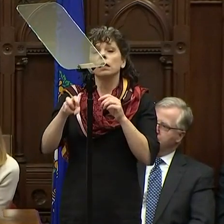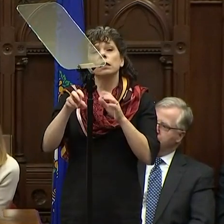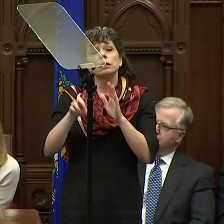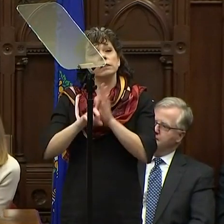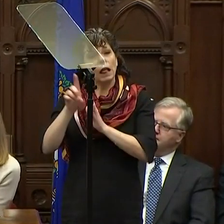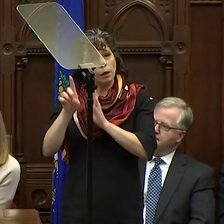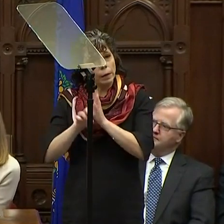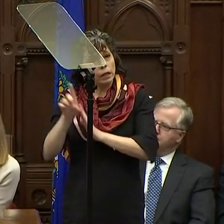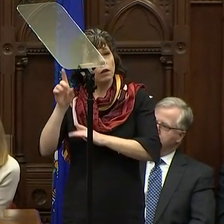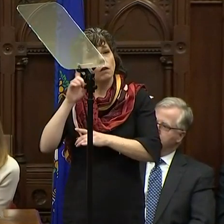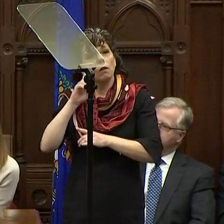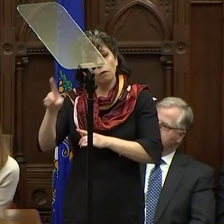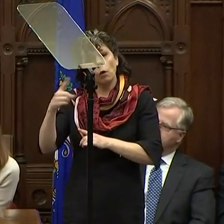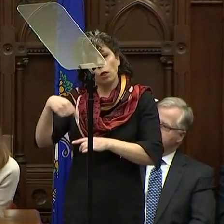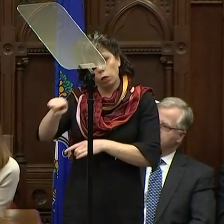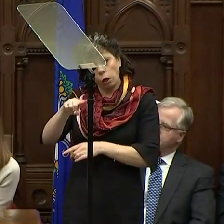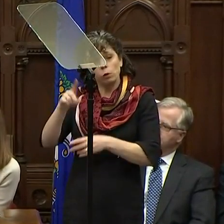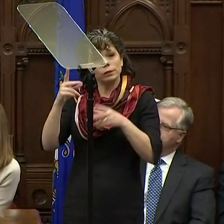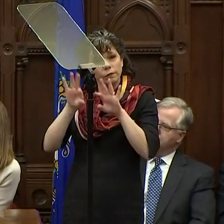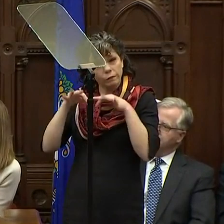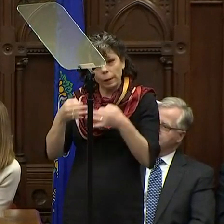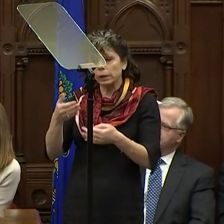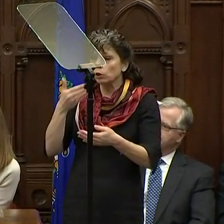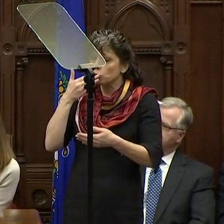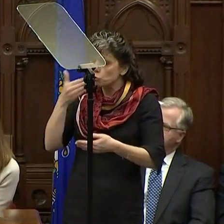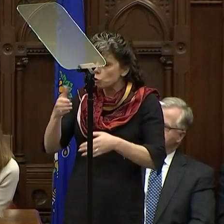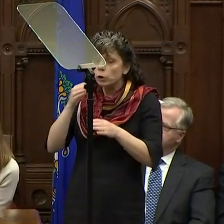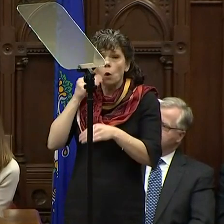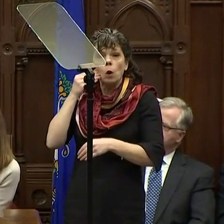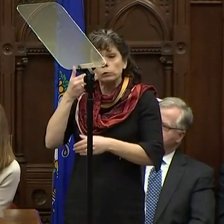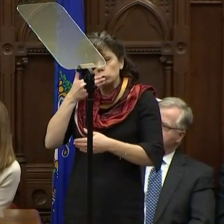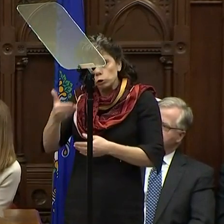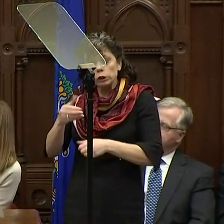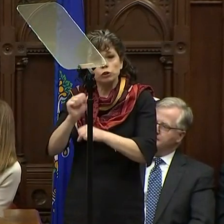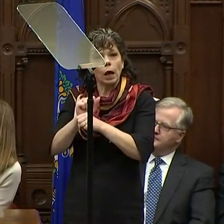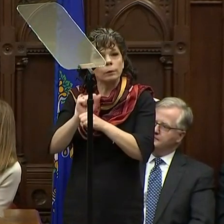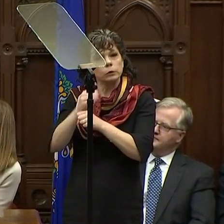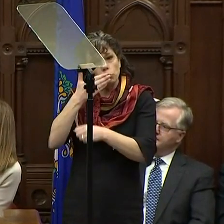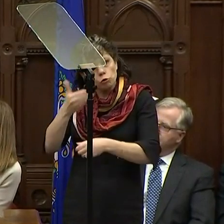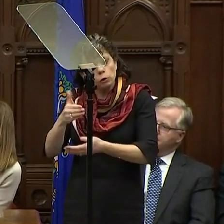families with access to good homes near good jobs and good schools